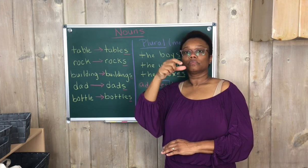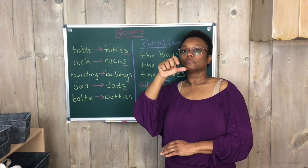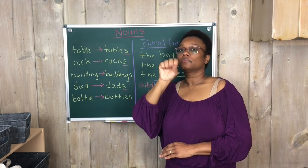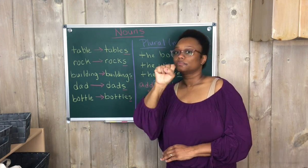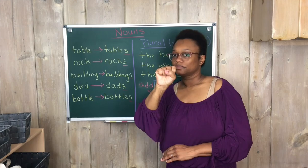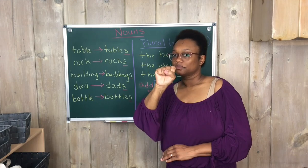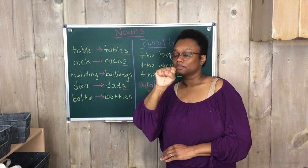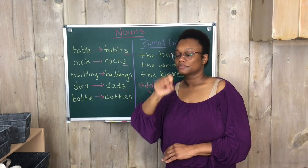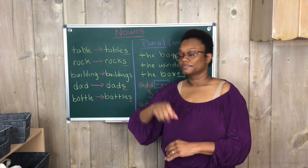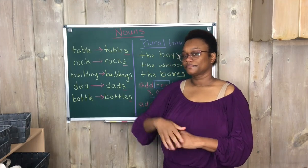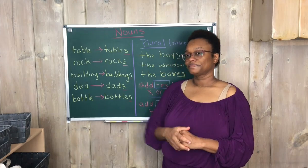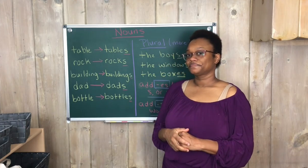because it ends in a G.